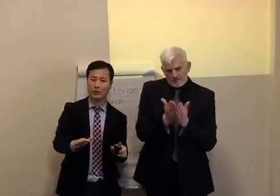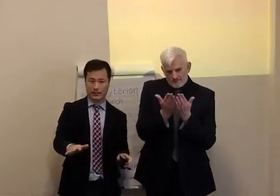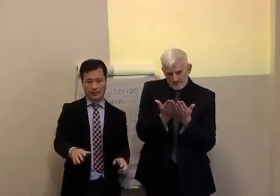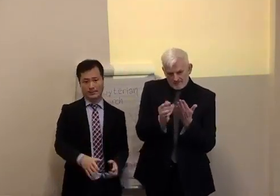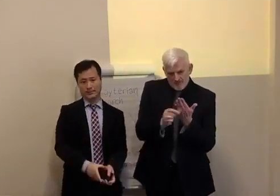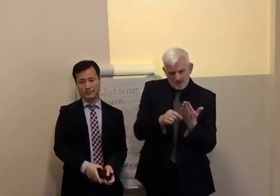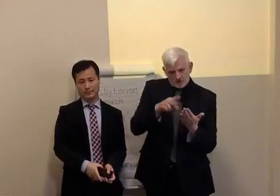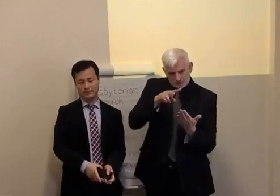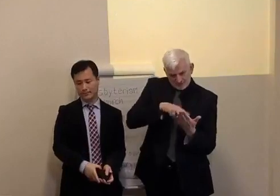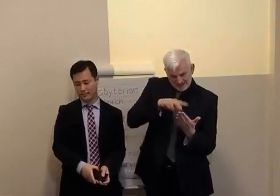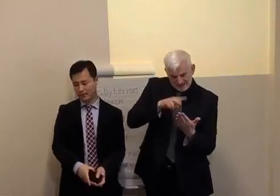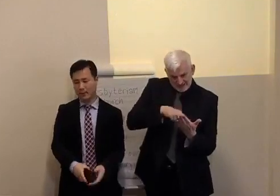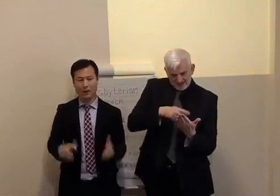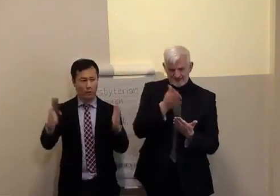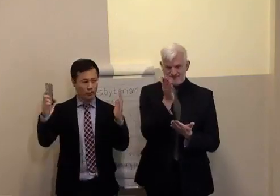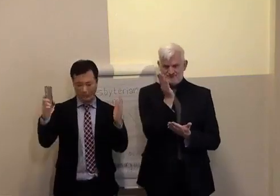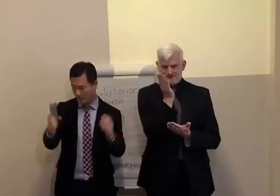listen. Wonderful.